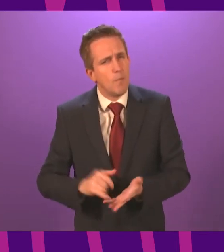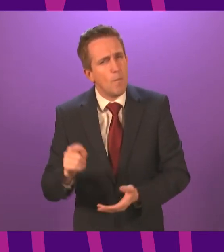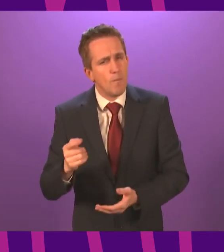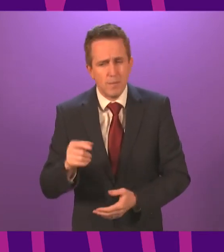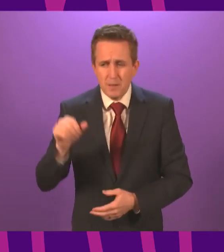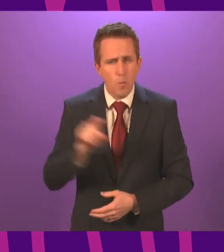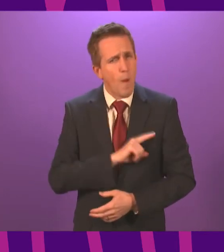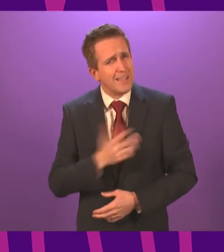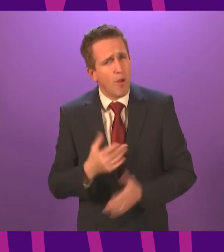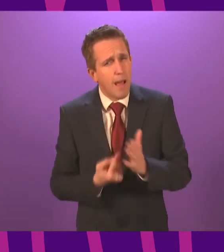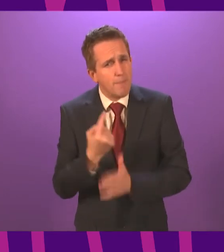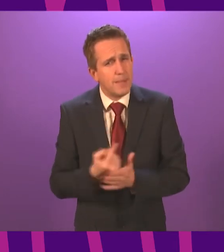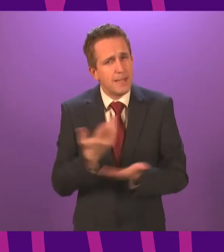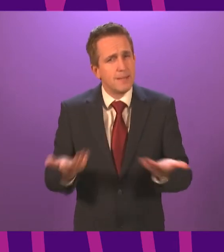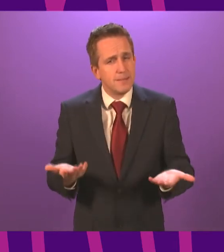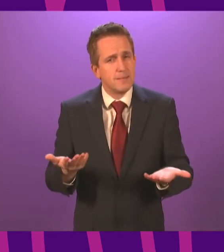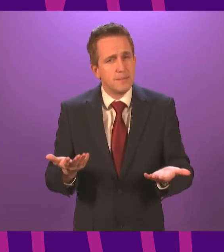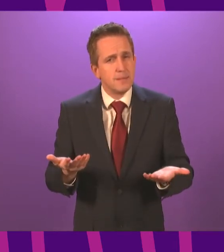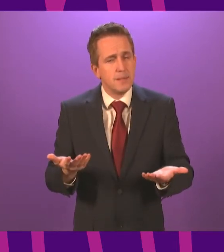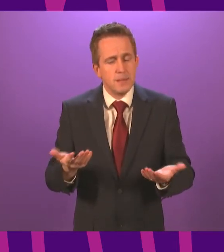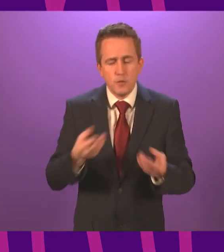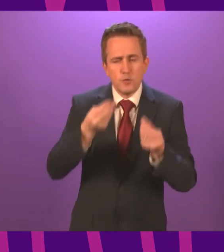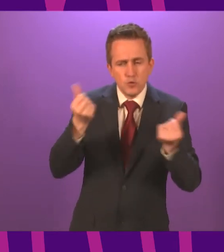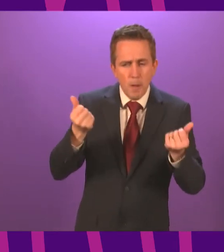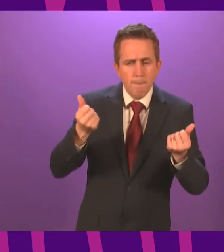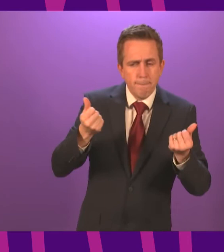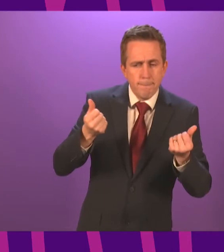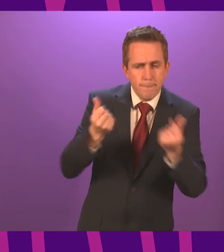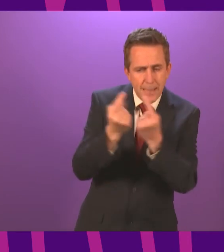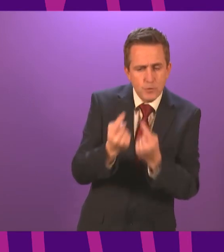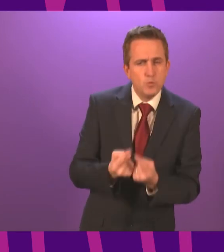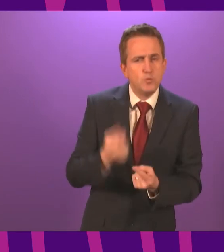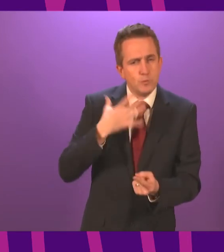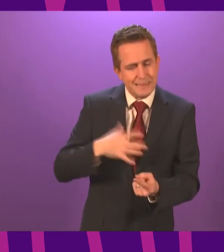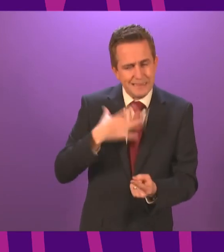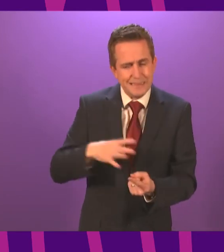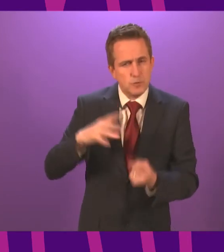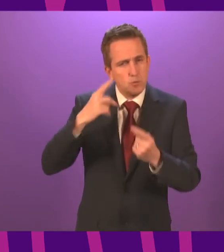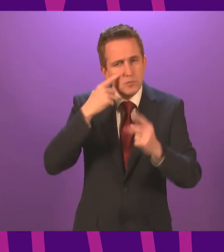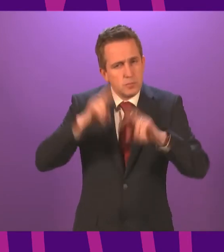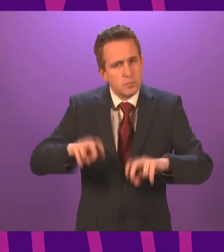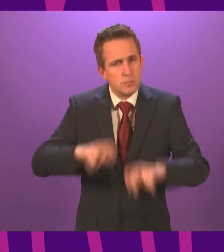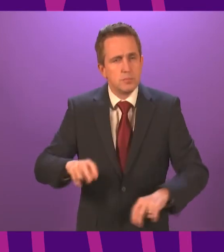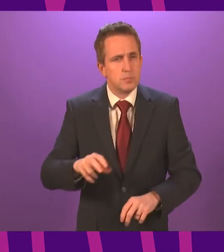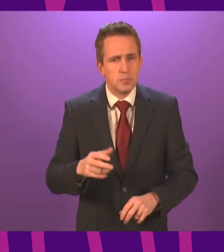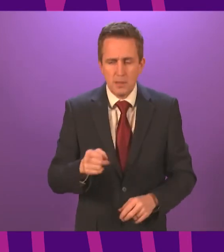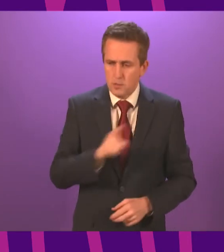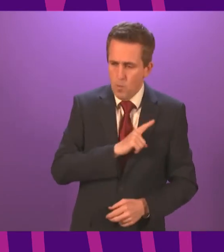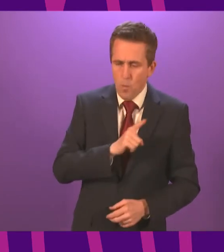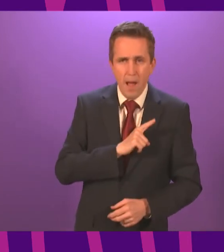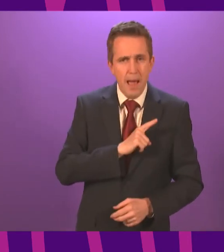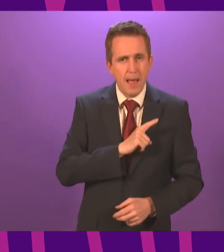these important questions, because there are some big questions about why we are in this state of